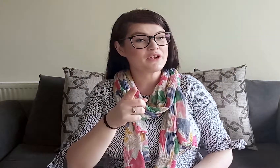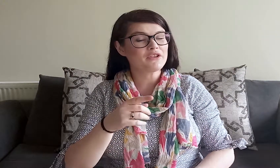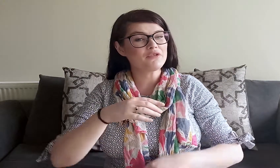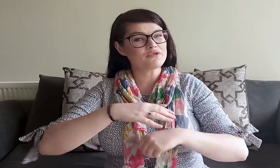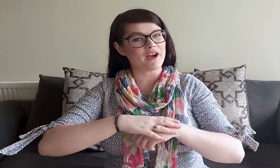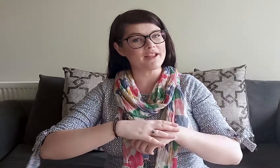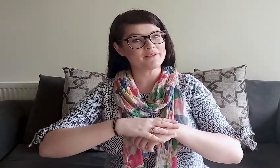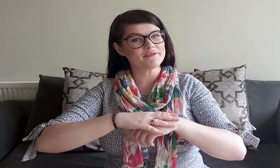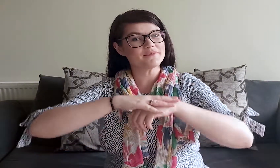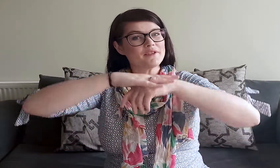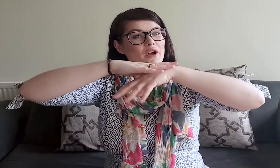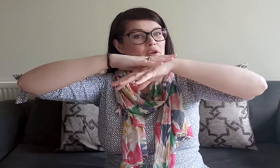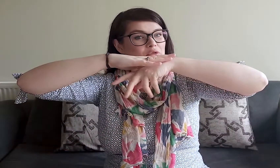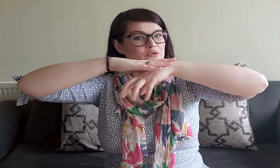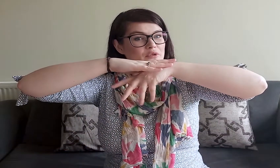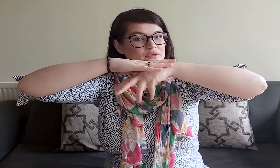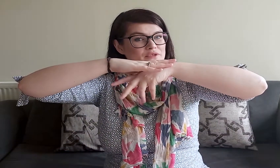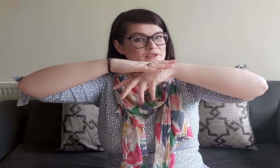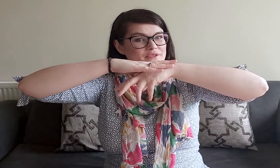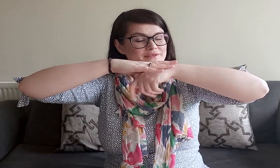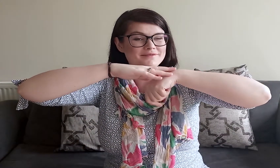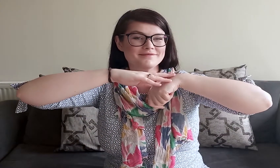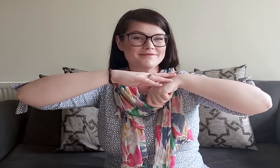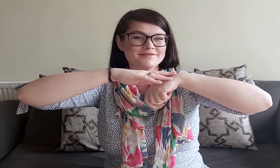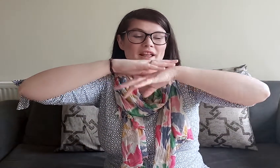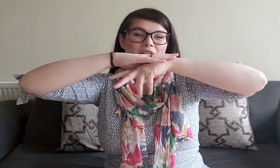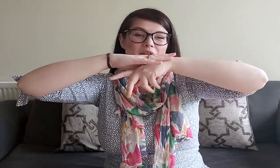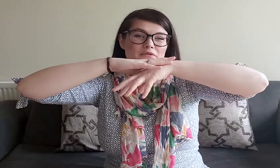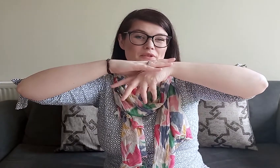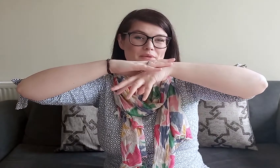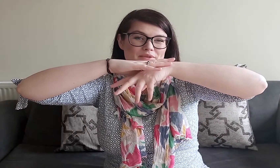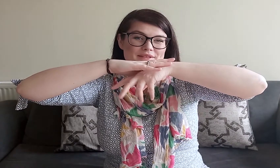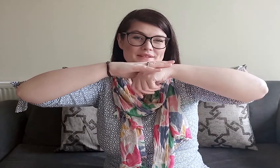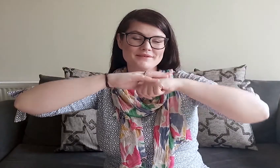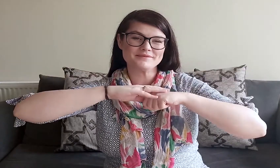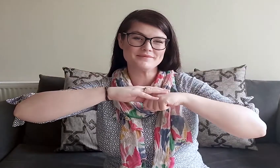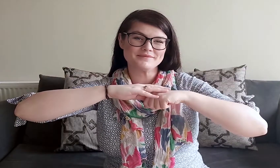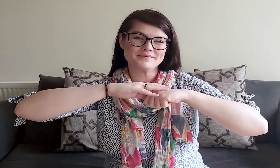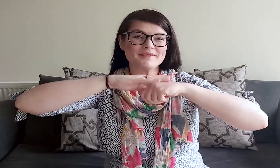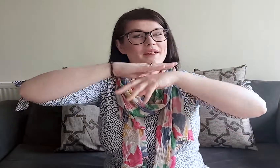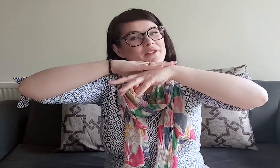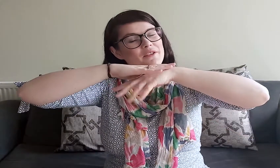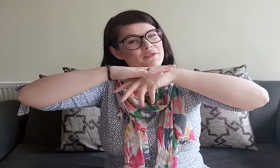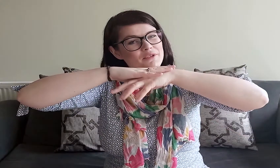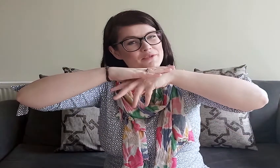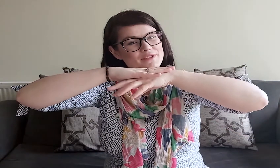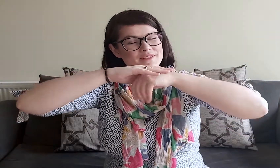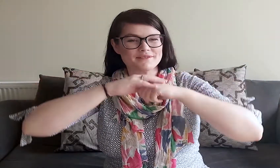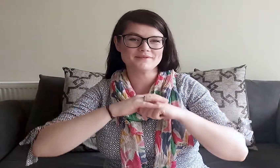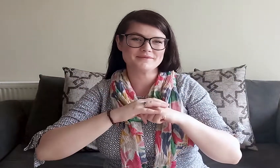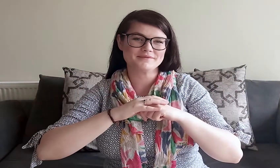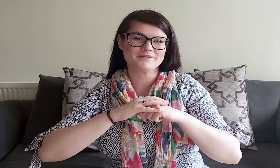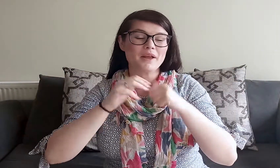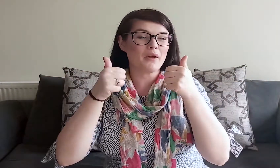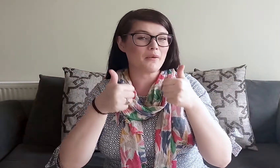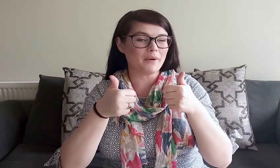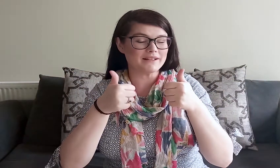Can you try? Roots. The roots. The roots. Well